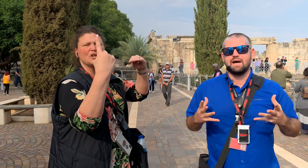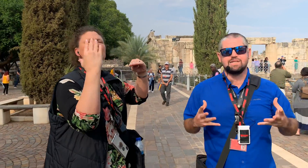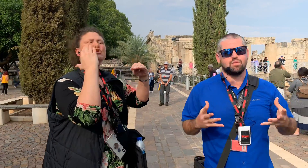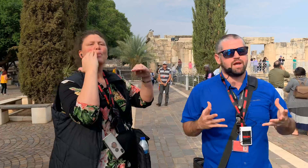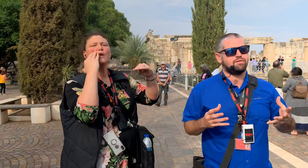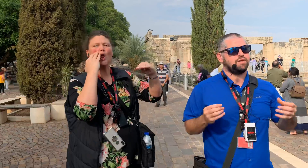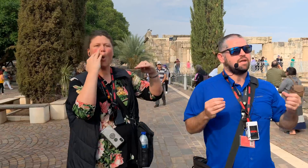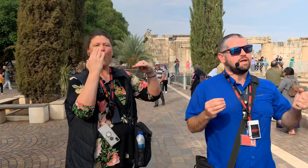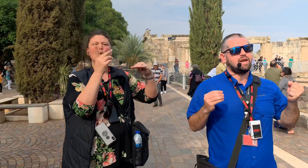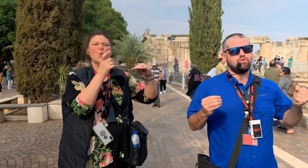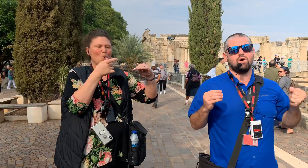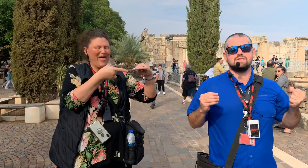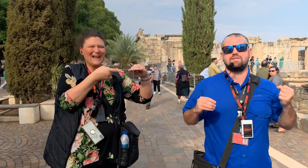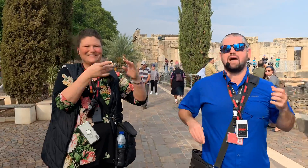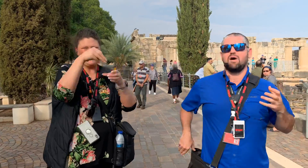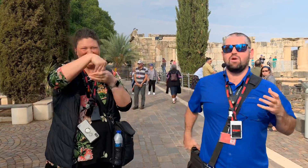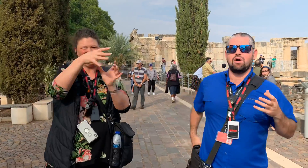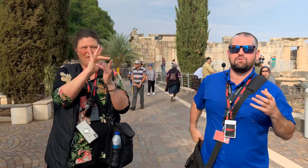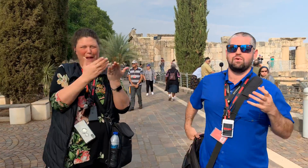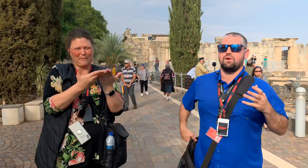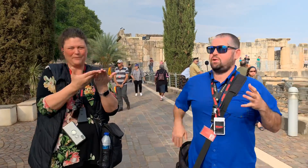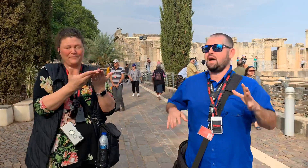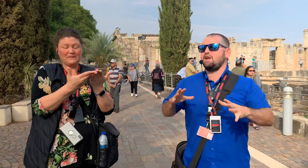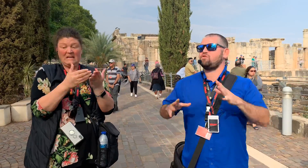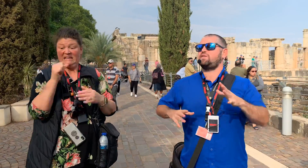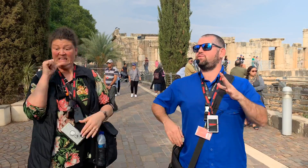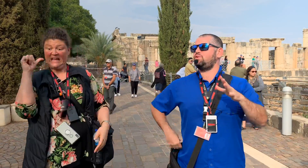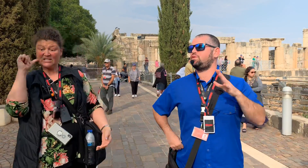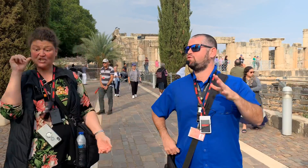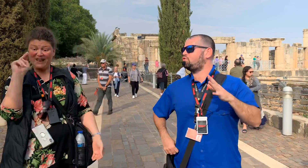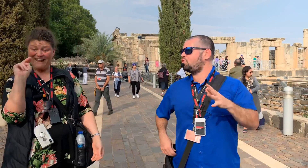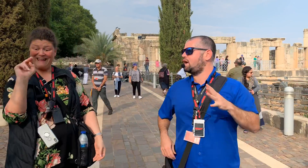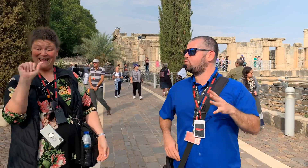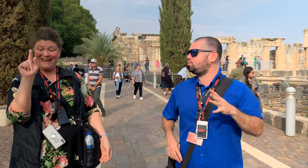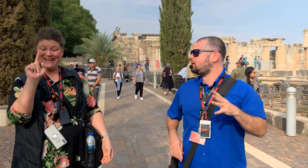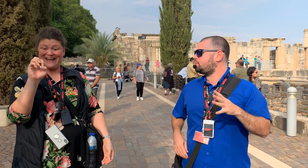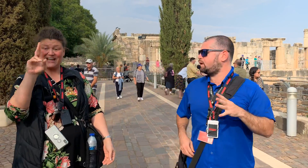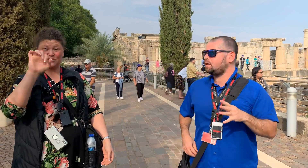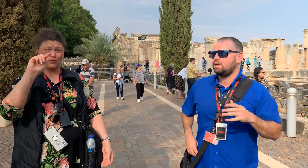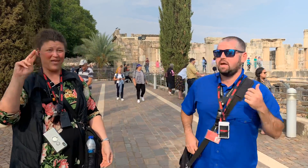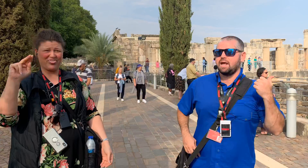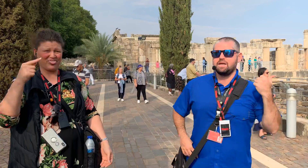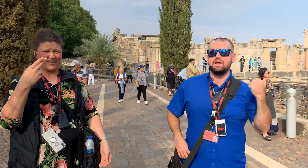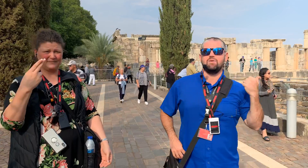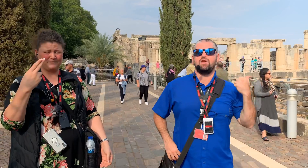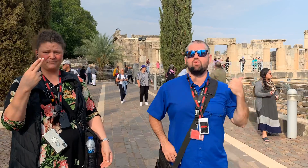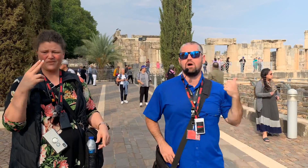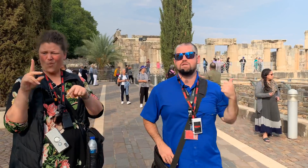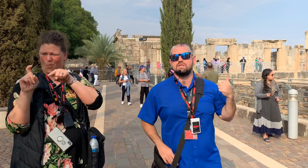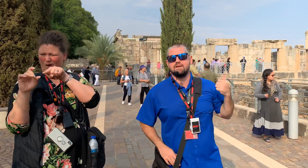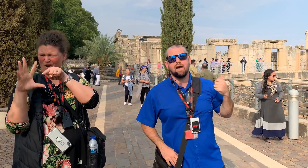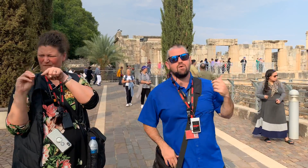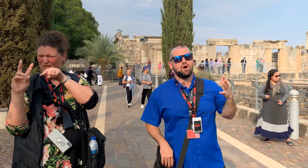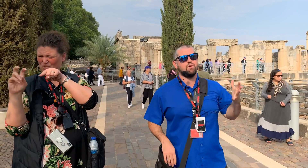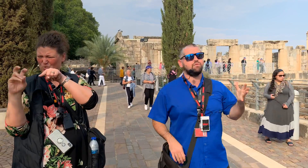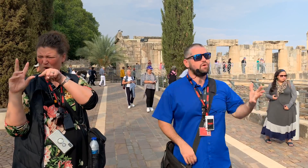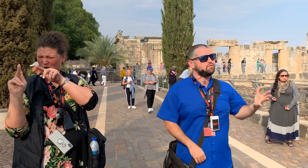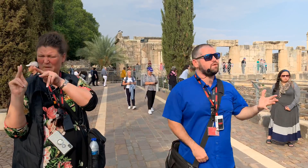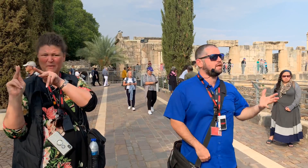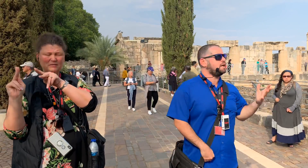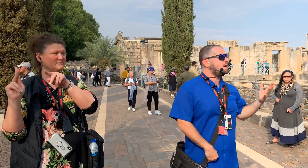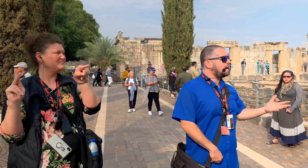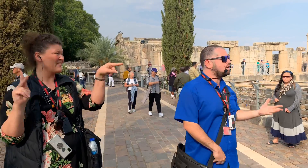about Nazareth, that it was a town of 150 to 200 people, and here it was a town